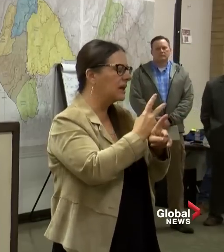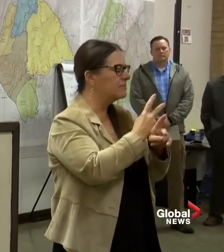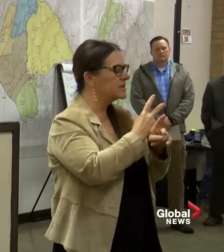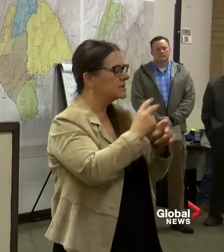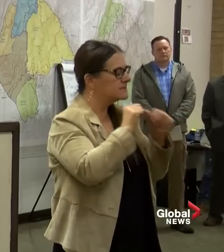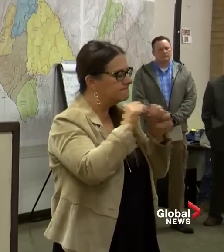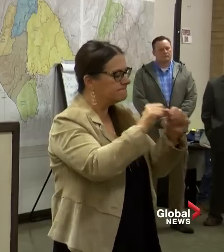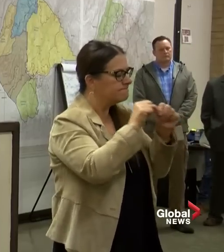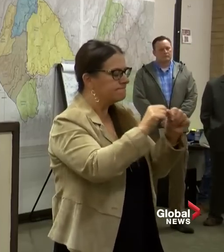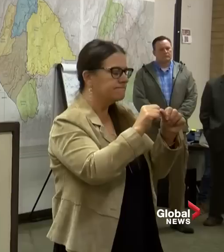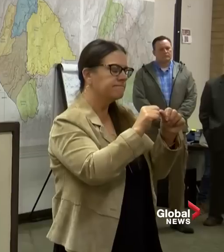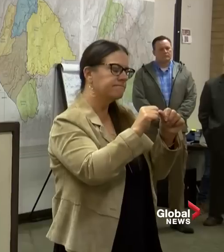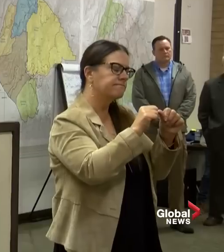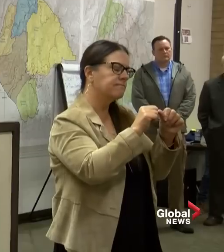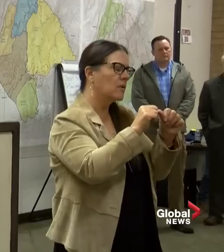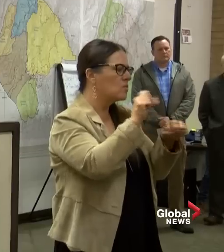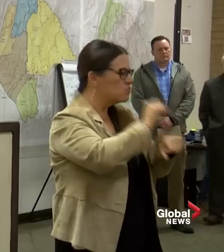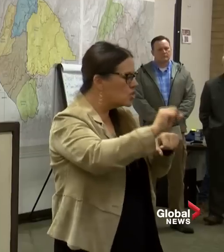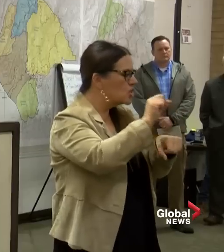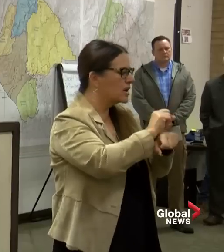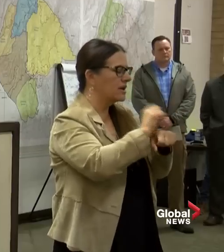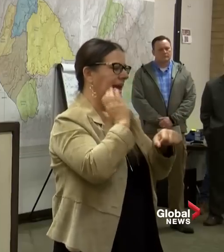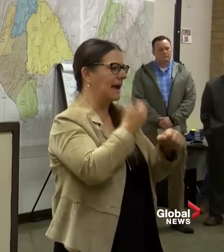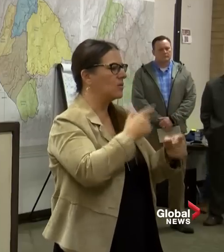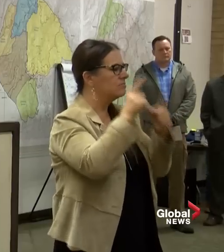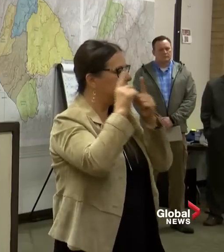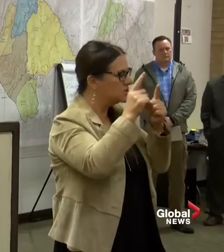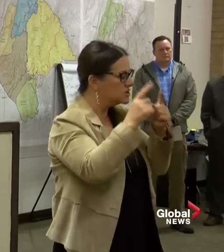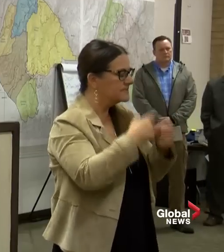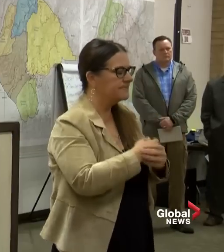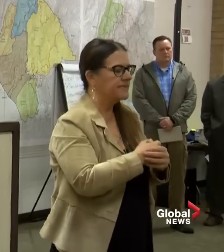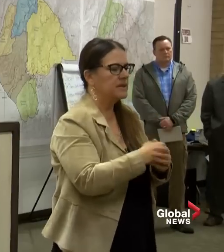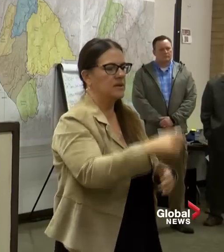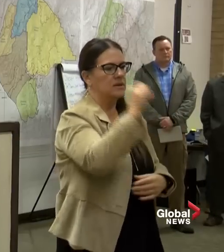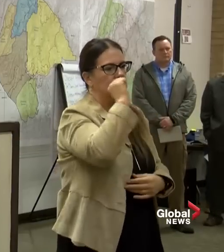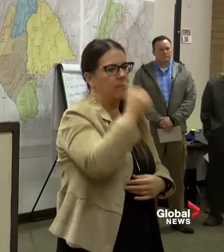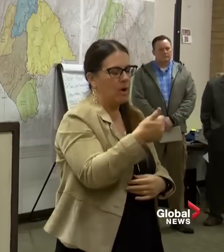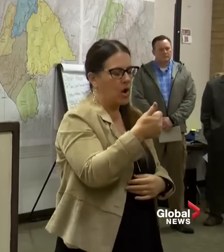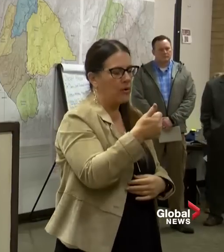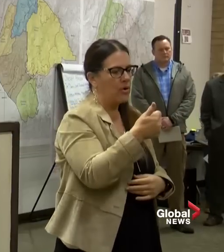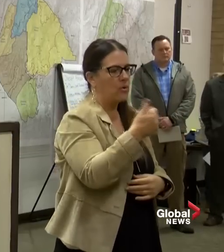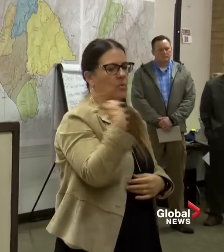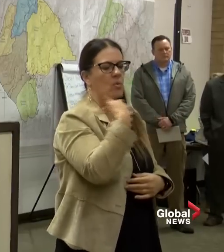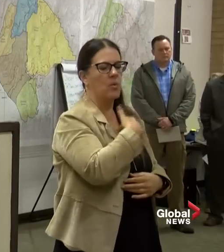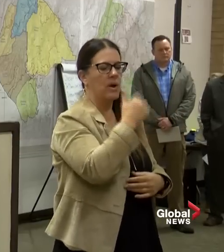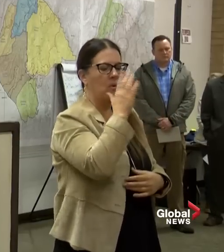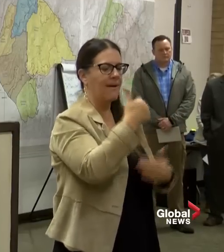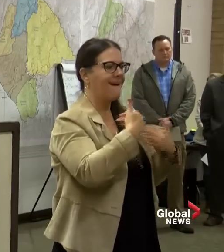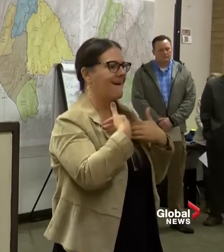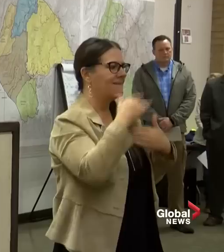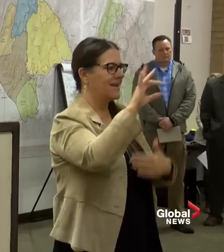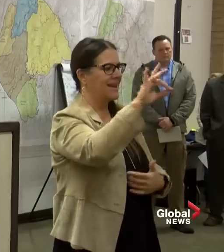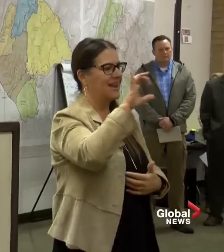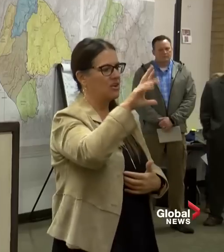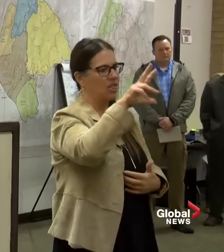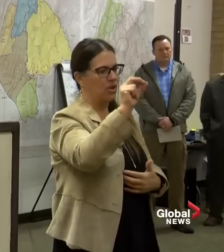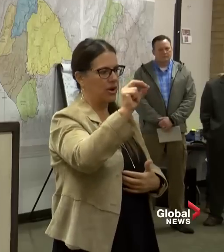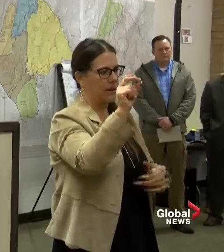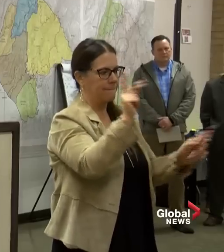be carrying on our mission. And so tomorrow we we'll have 830